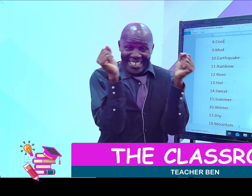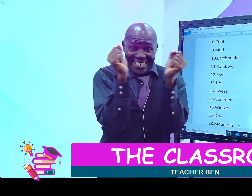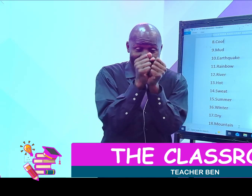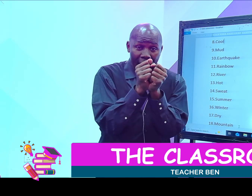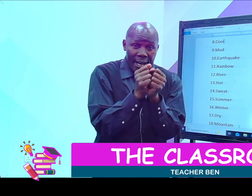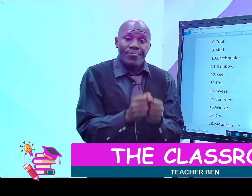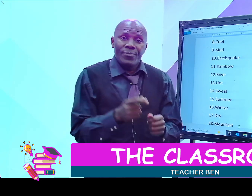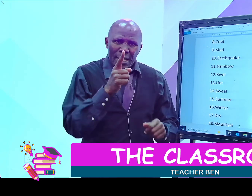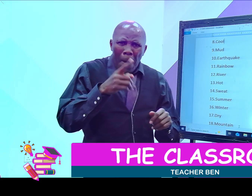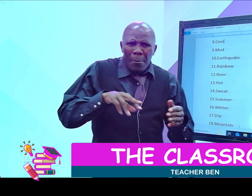Number 10,